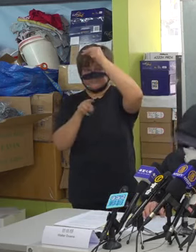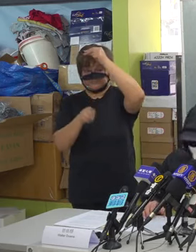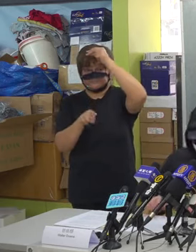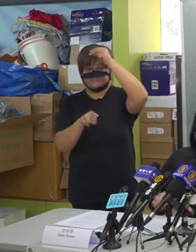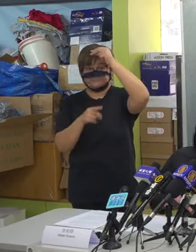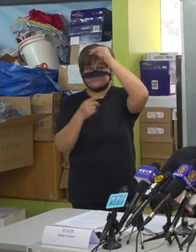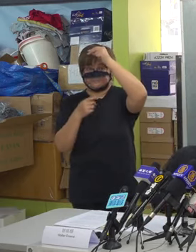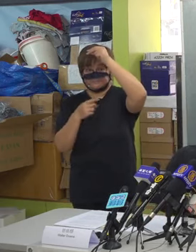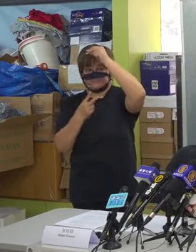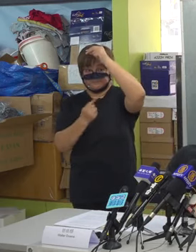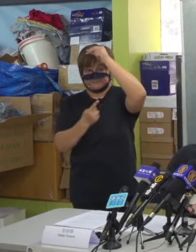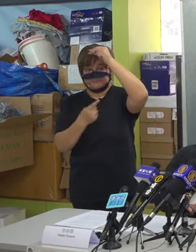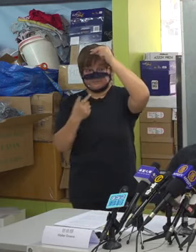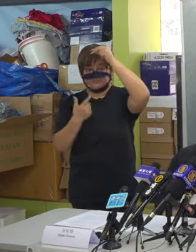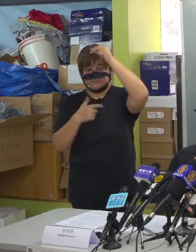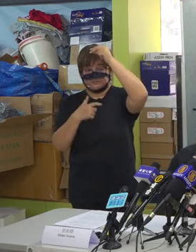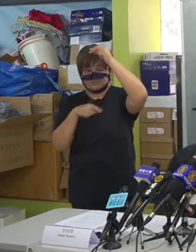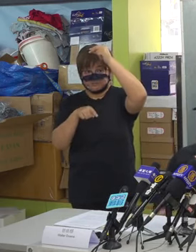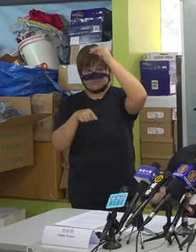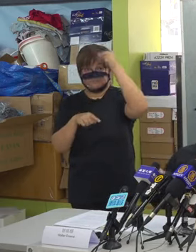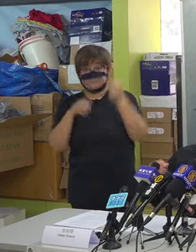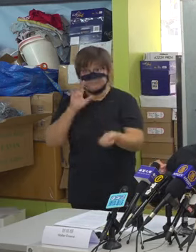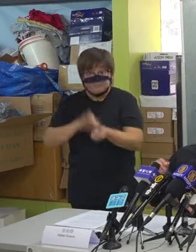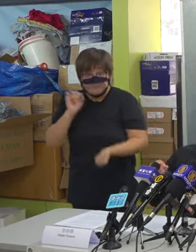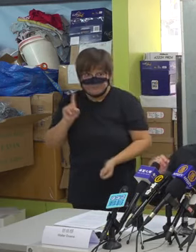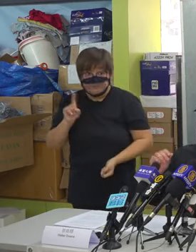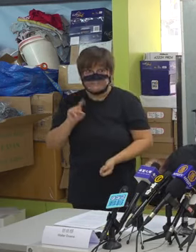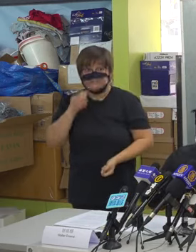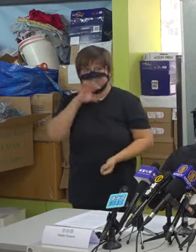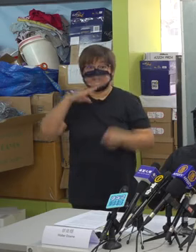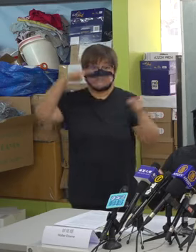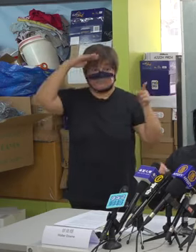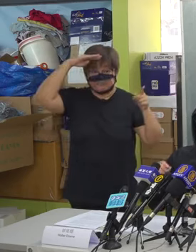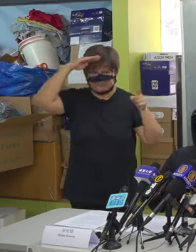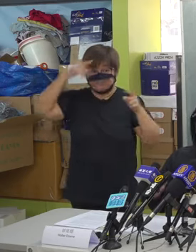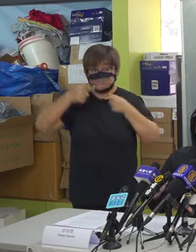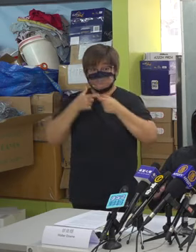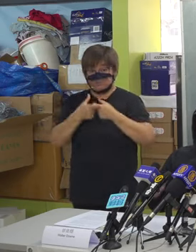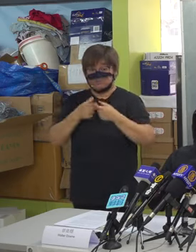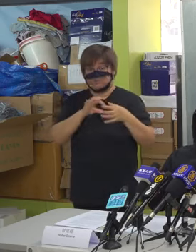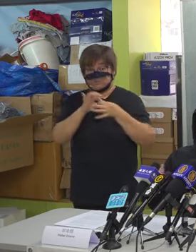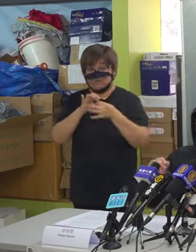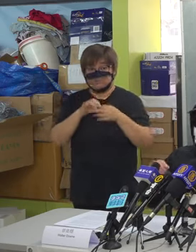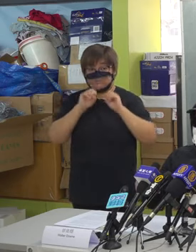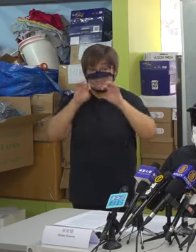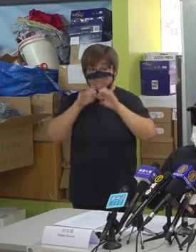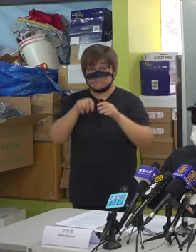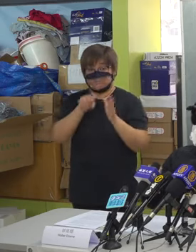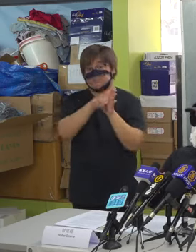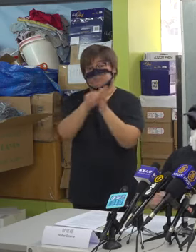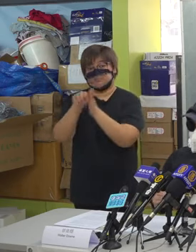as a public relation mistake, this statement or this framing is